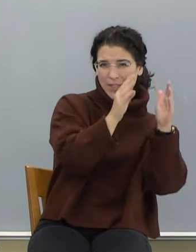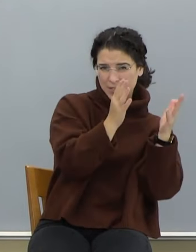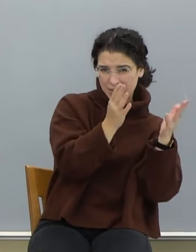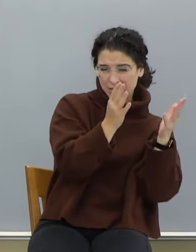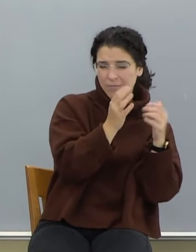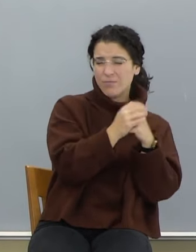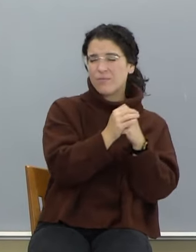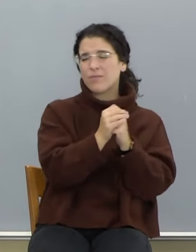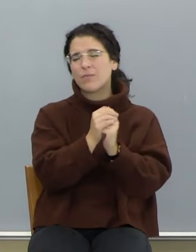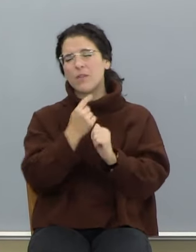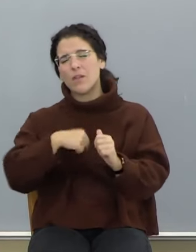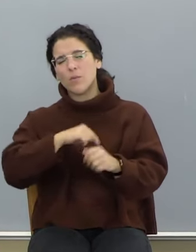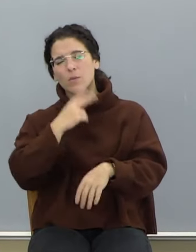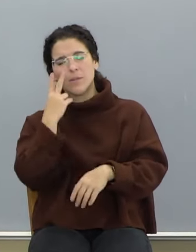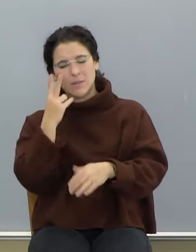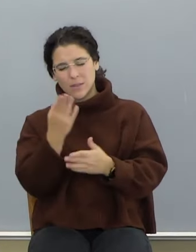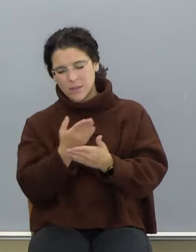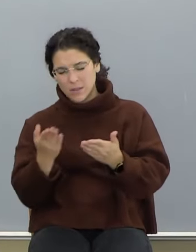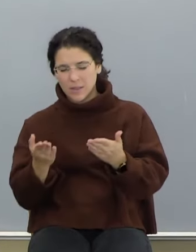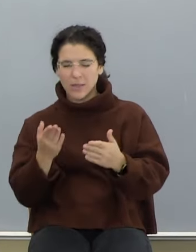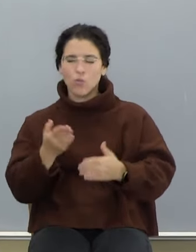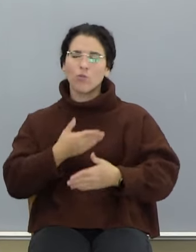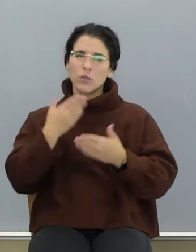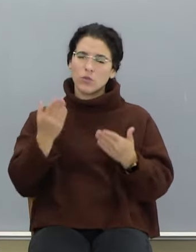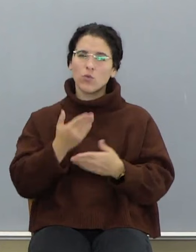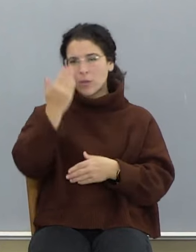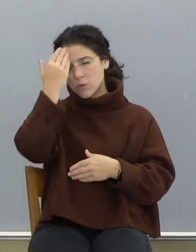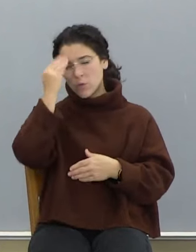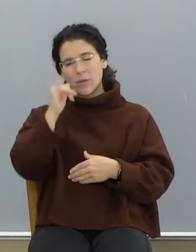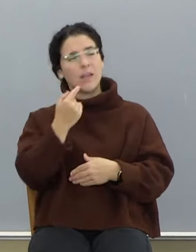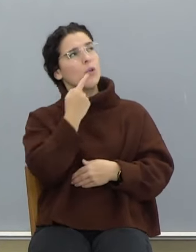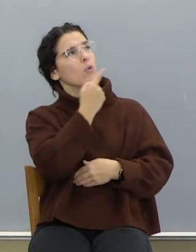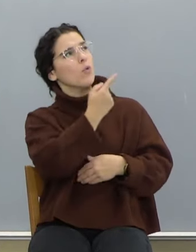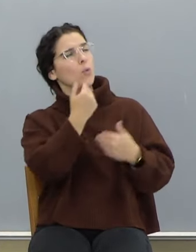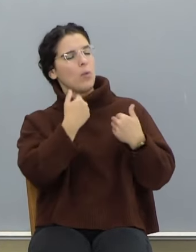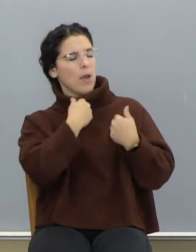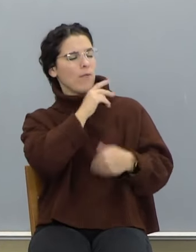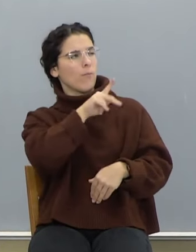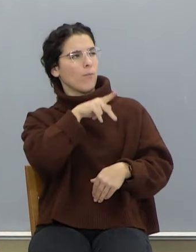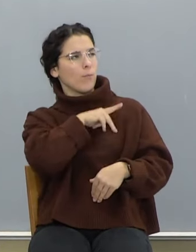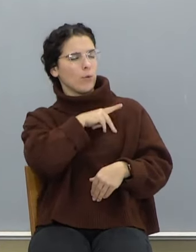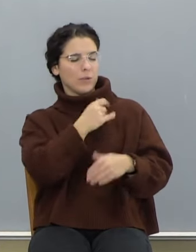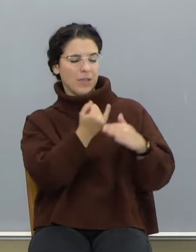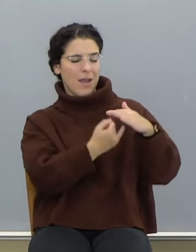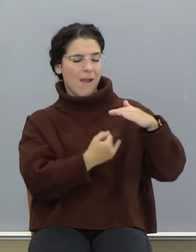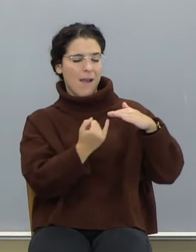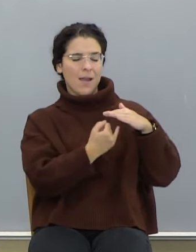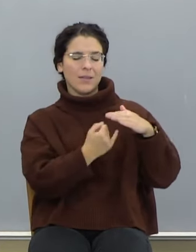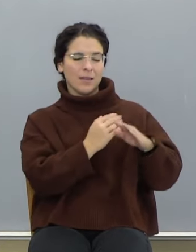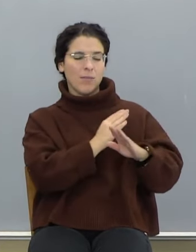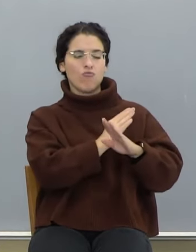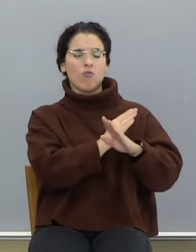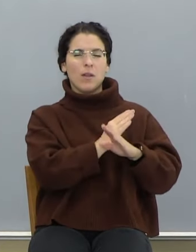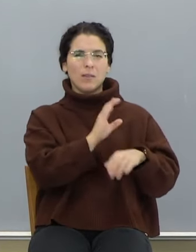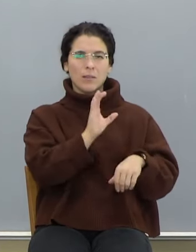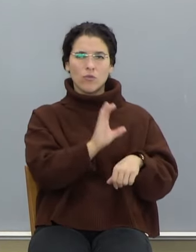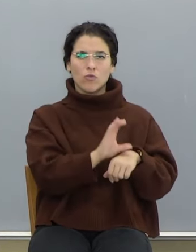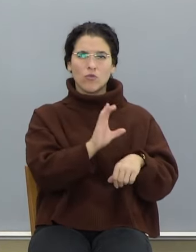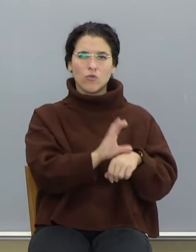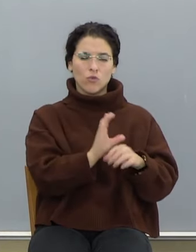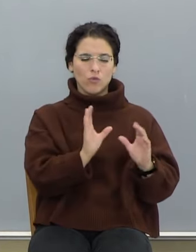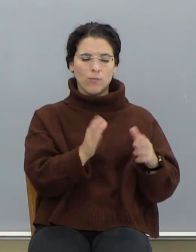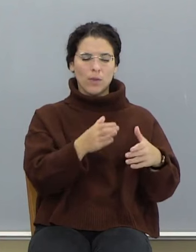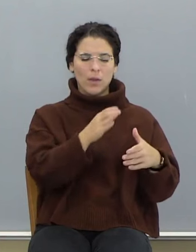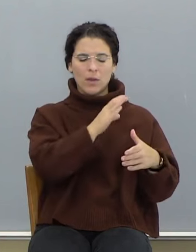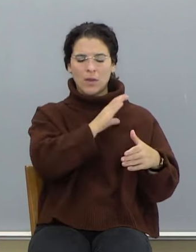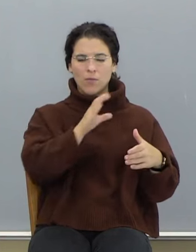And as we see these things, may we rejoice knowing that you have personally isolated and insulated the church, the body of Christ, from